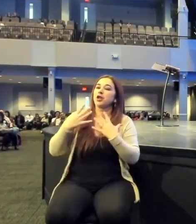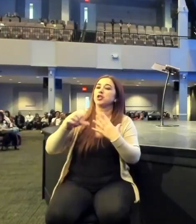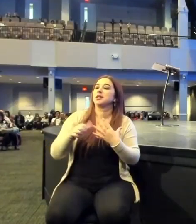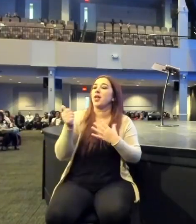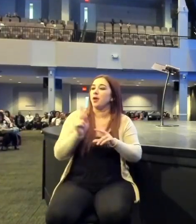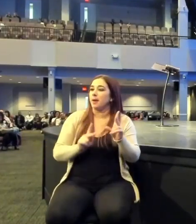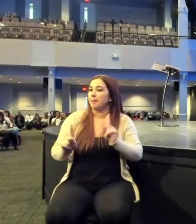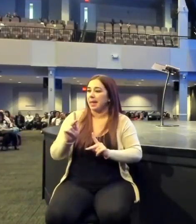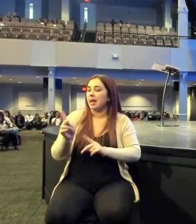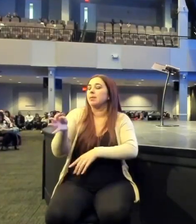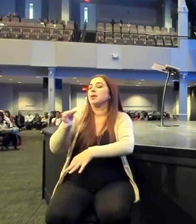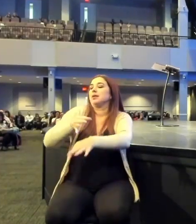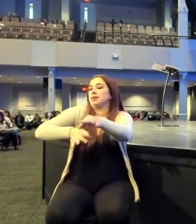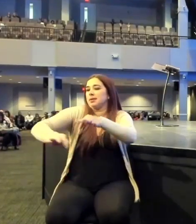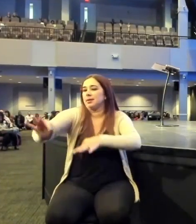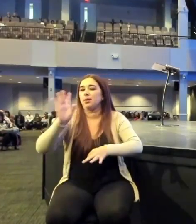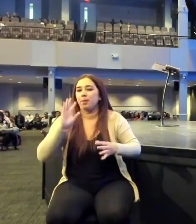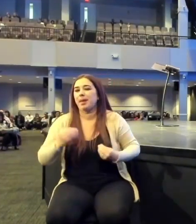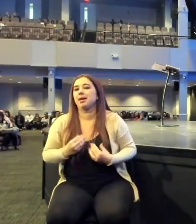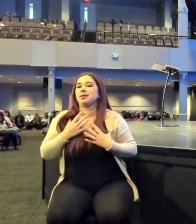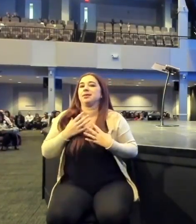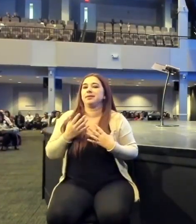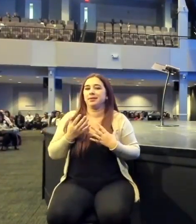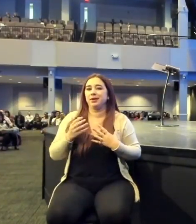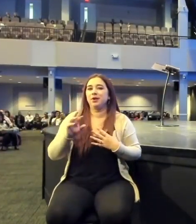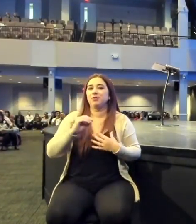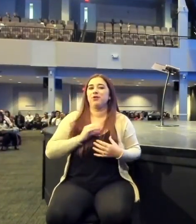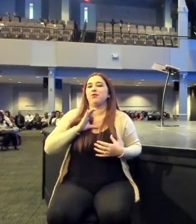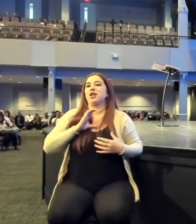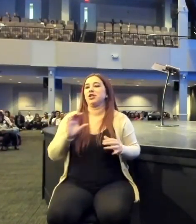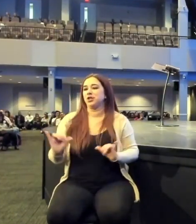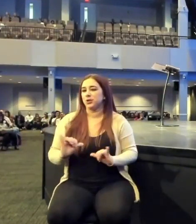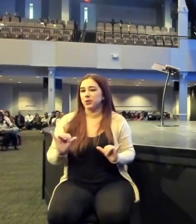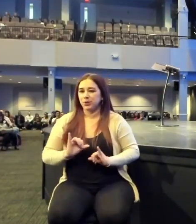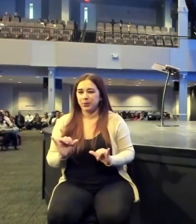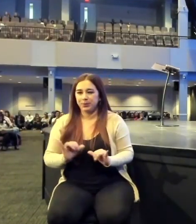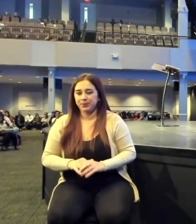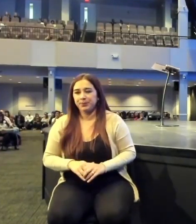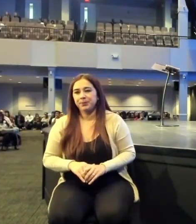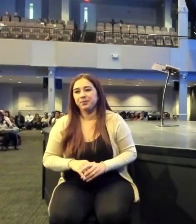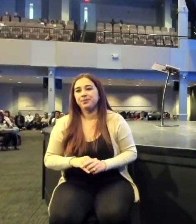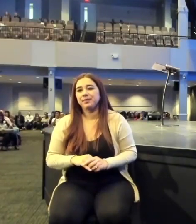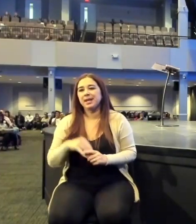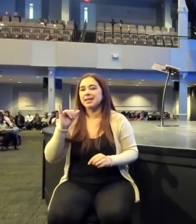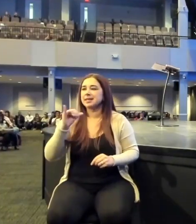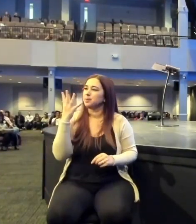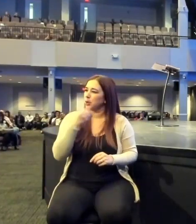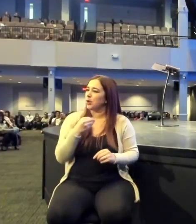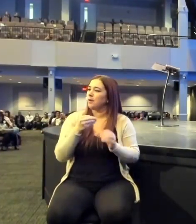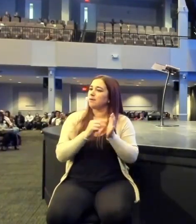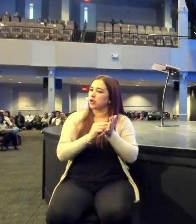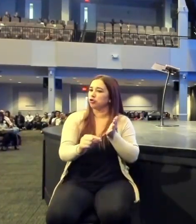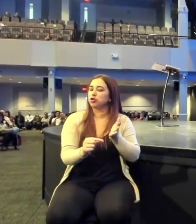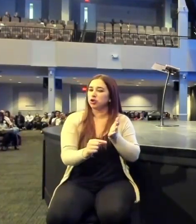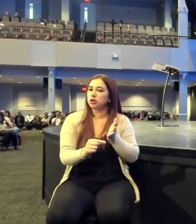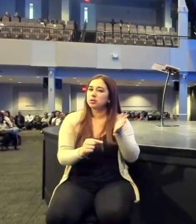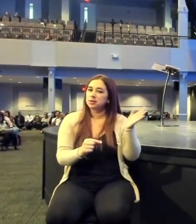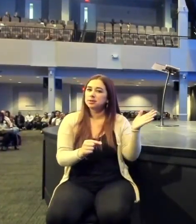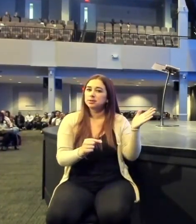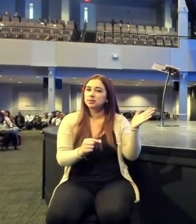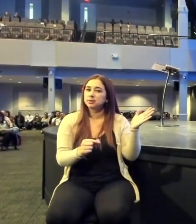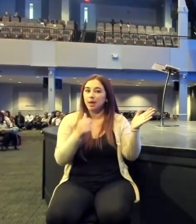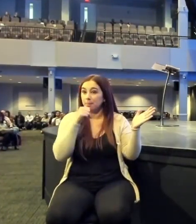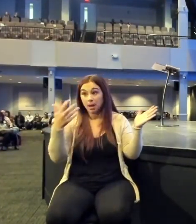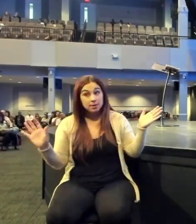refreshes others, what will happen to them? They will be refreshed. Isn't that a beautiful passage, a beautiful verse? I'm